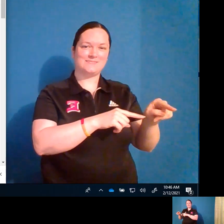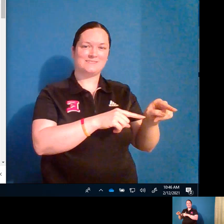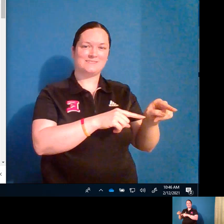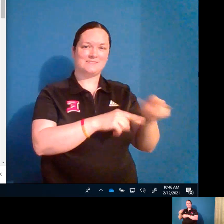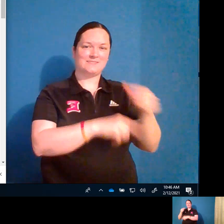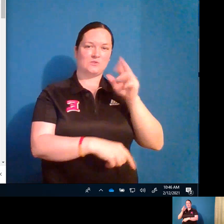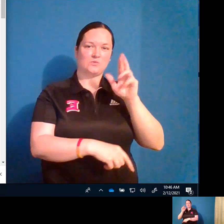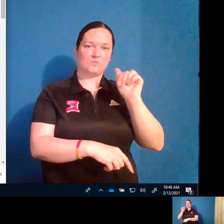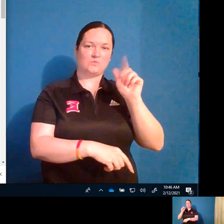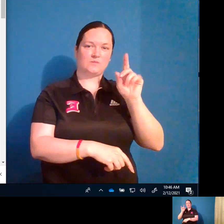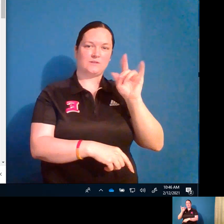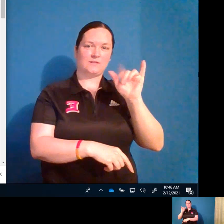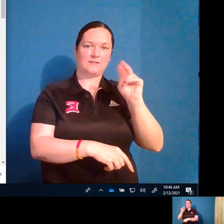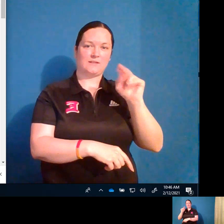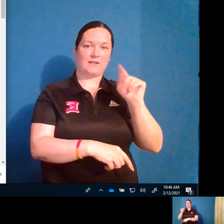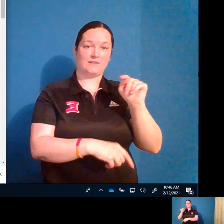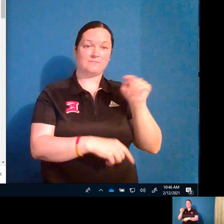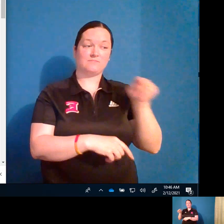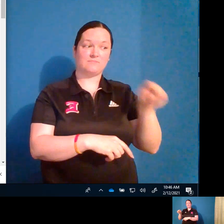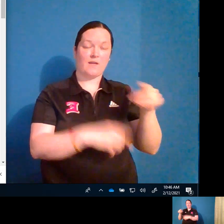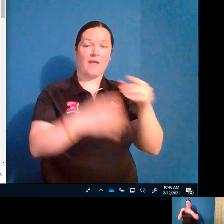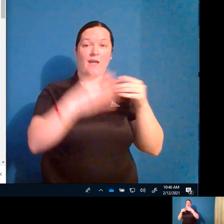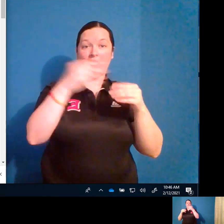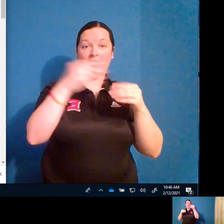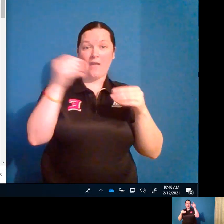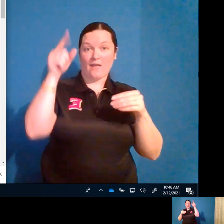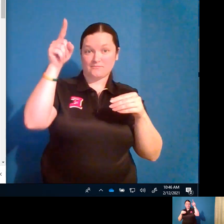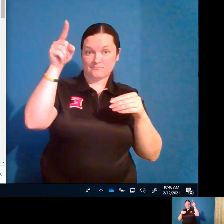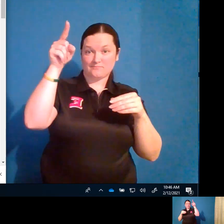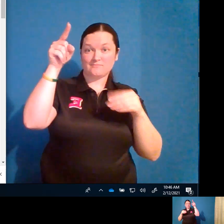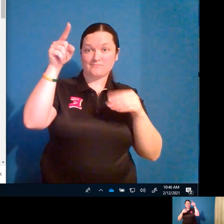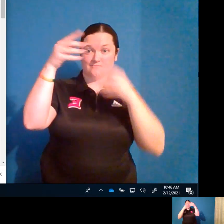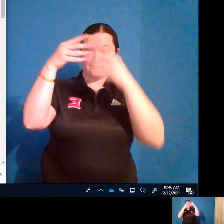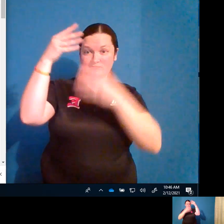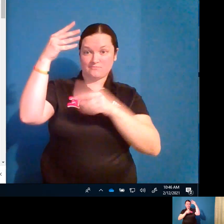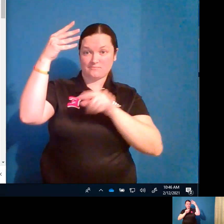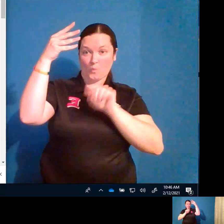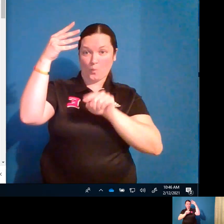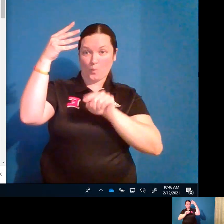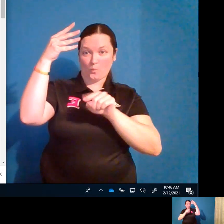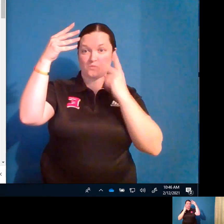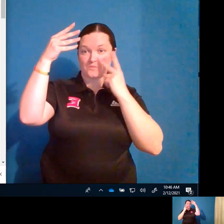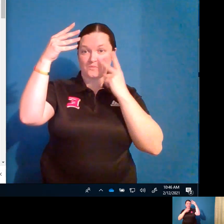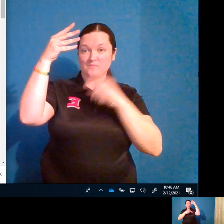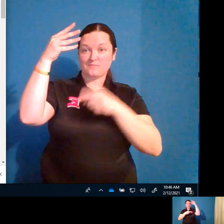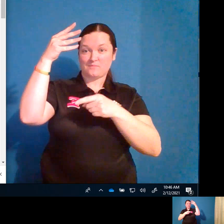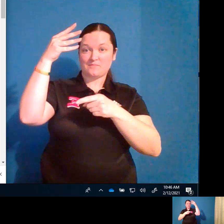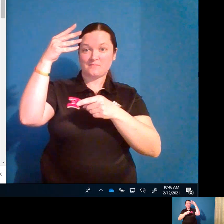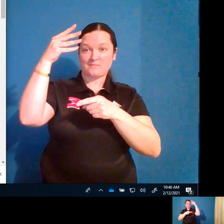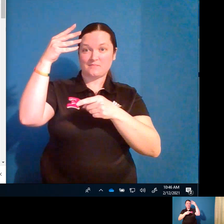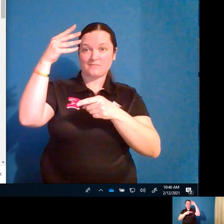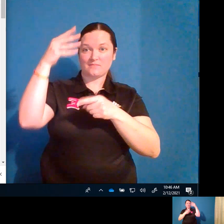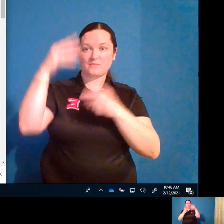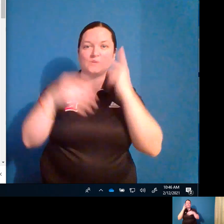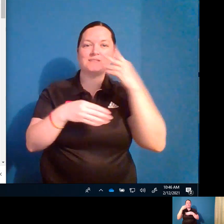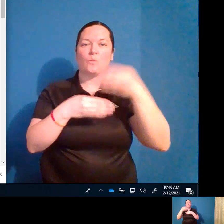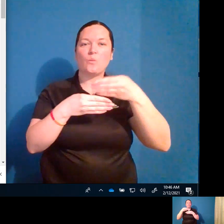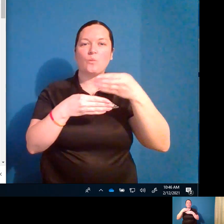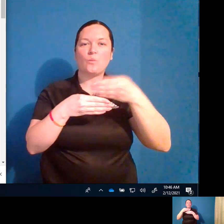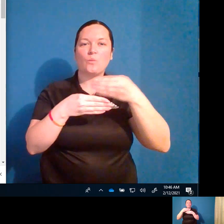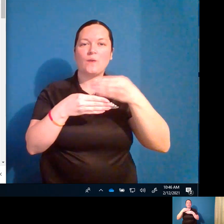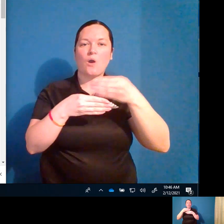Okay. But if I really want to find it too, I can find it right here under my